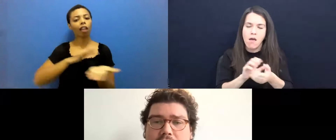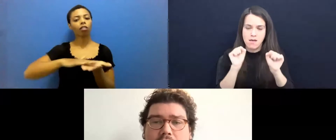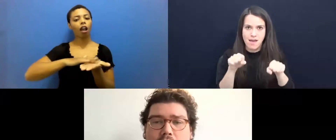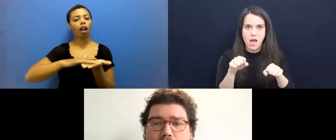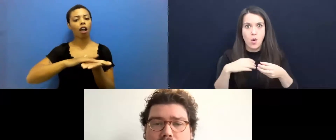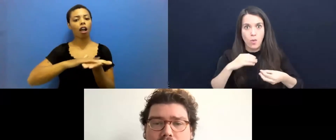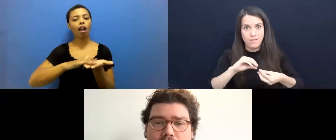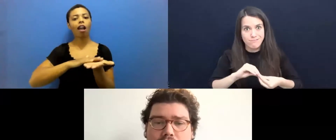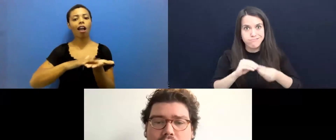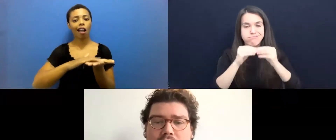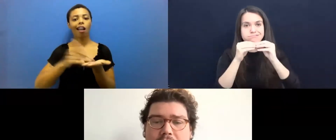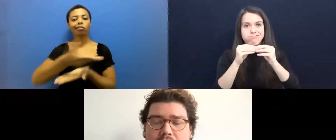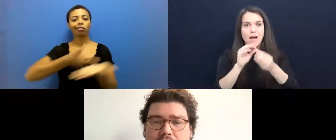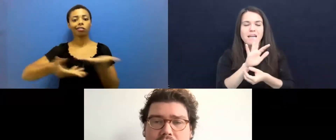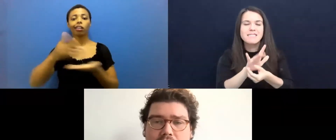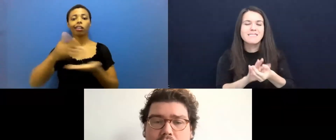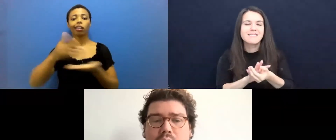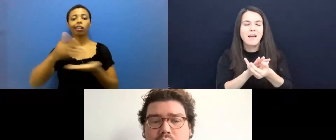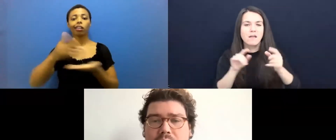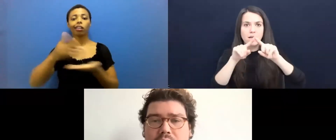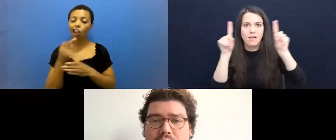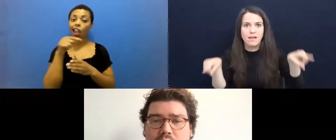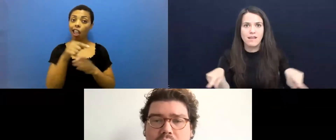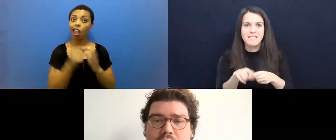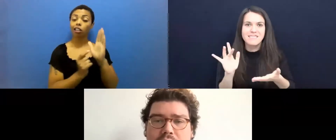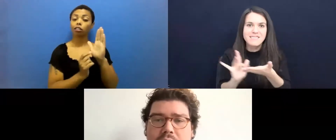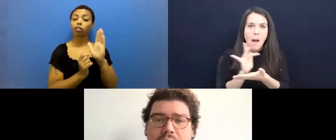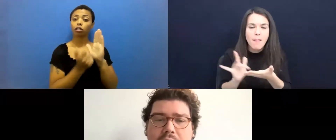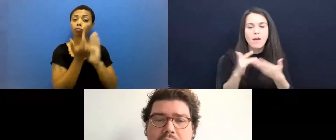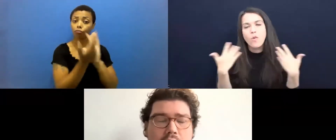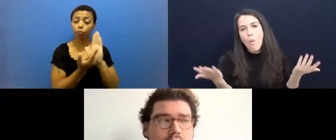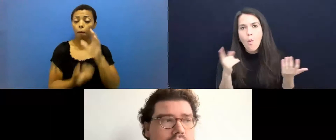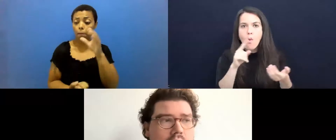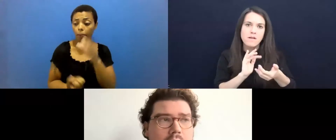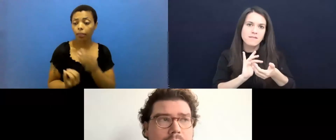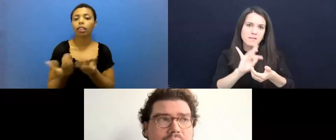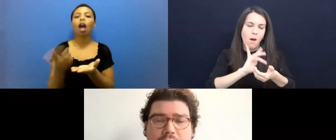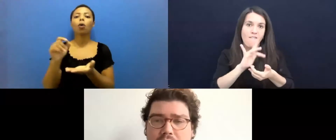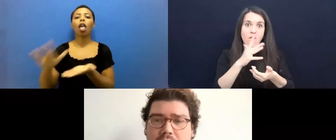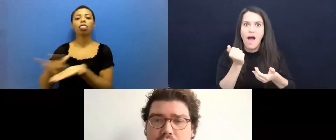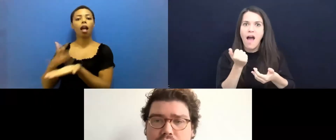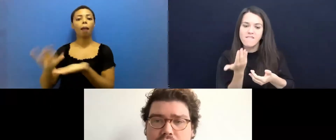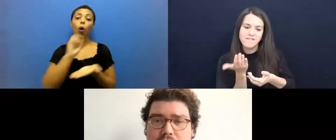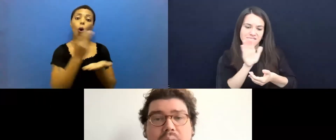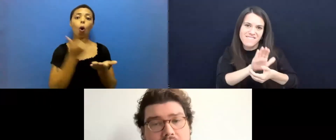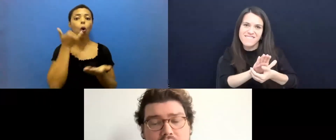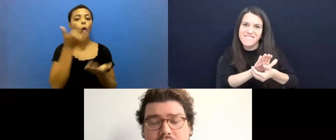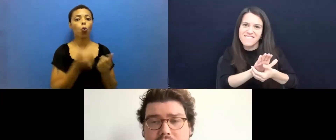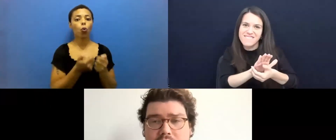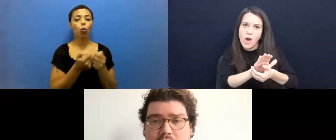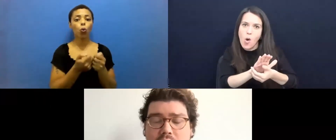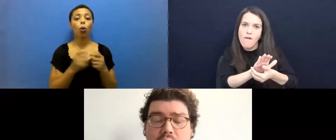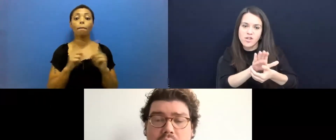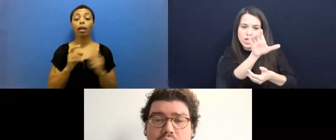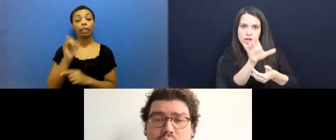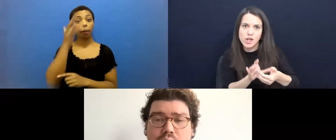a tactile cover for the tablet or for a smartphone that allows deaf-blind users and blind users